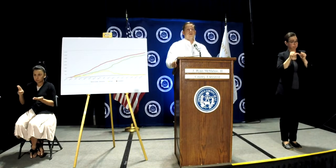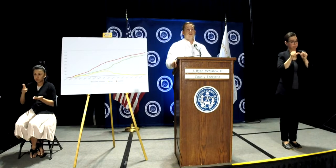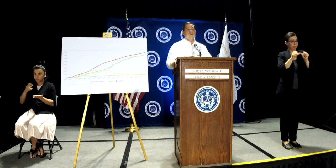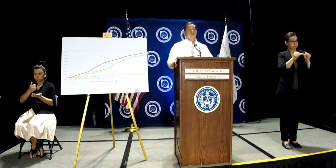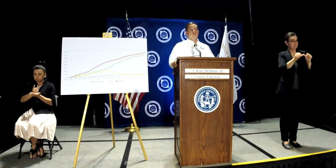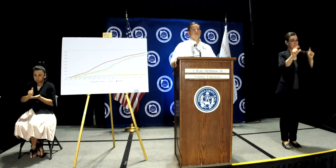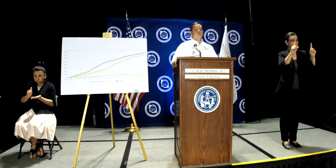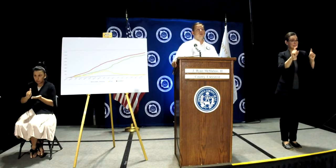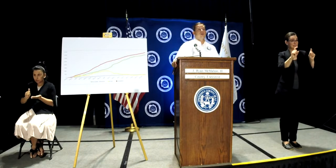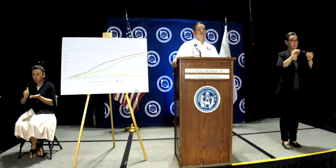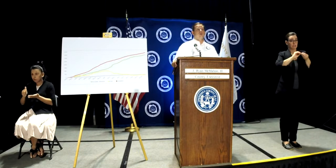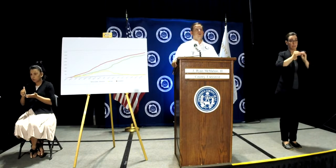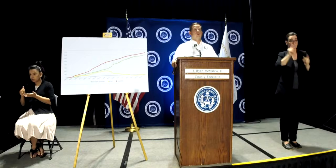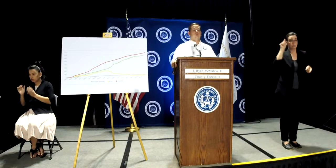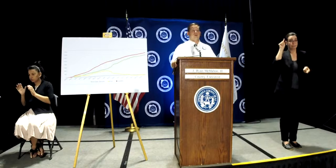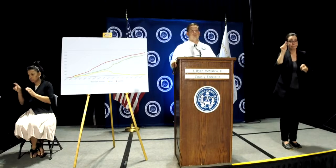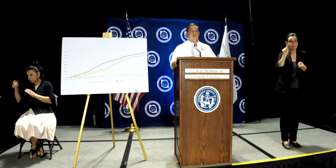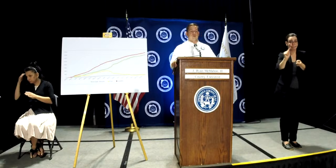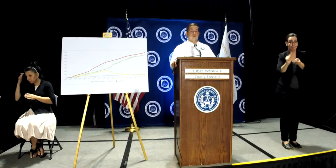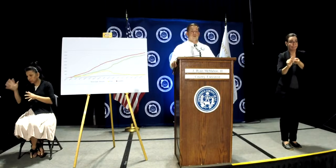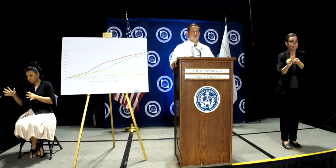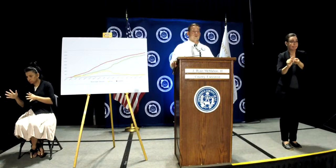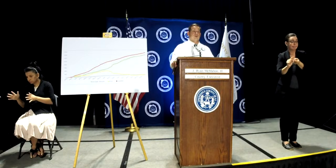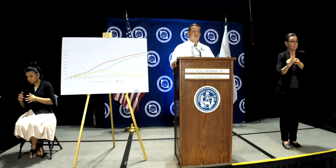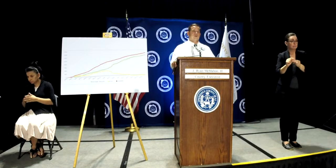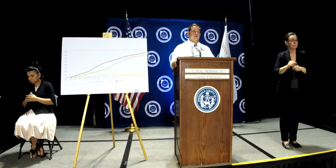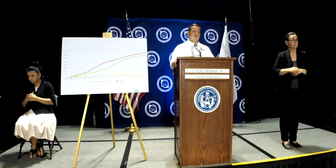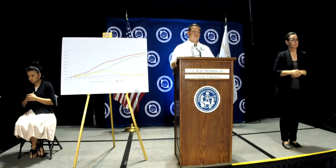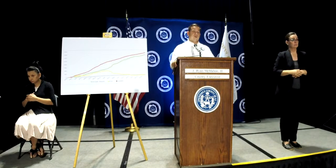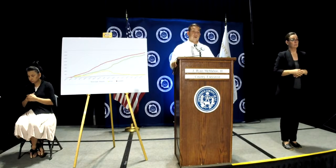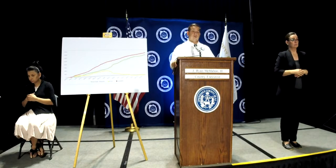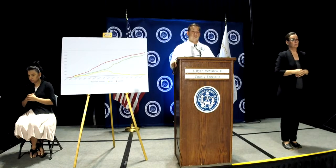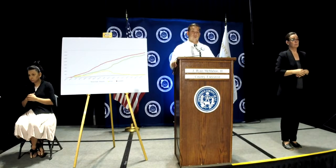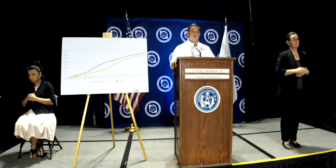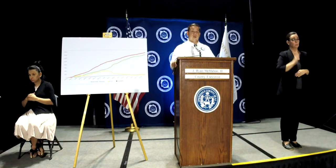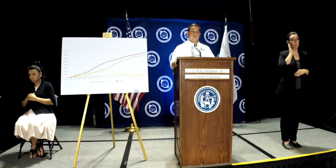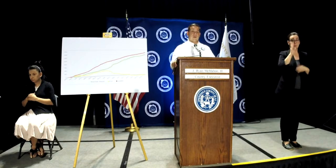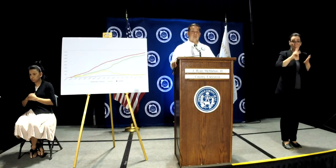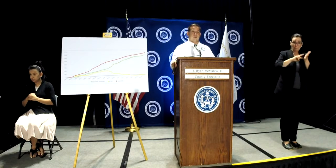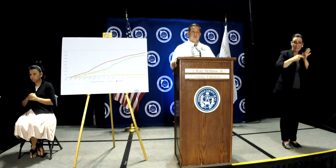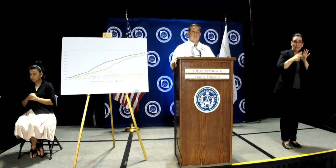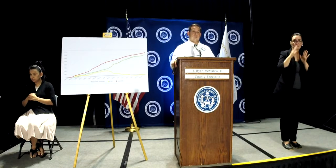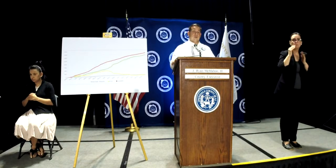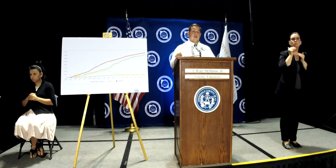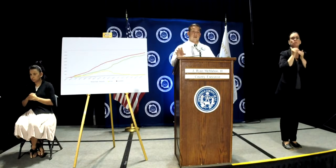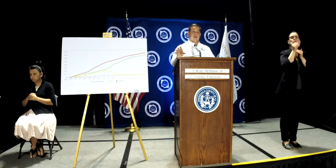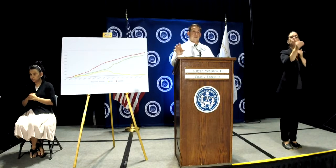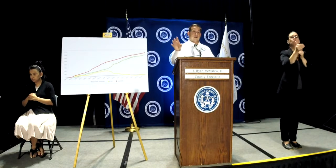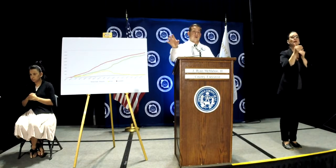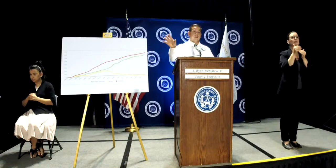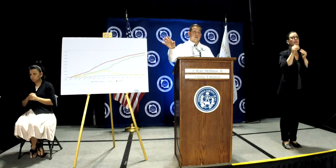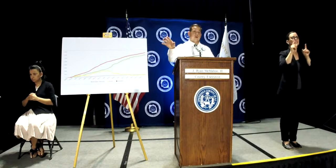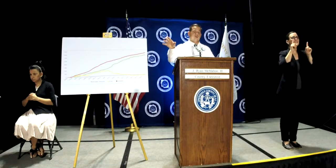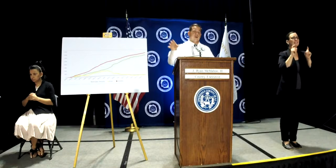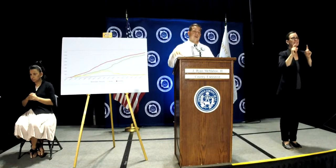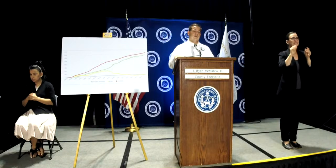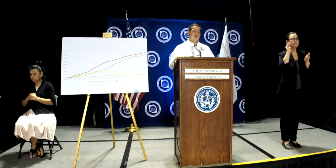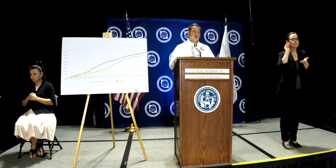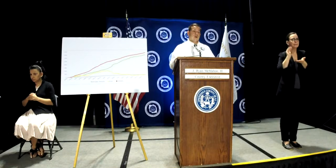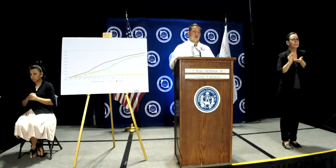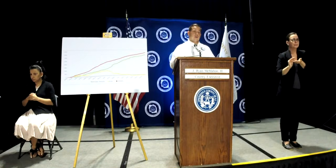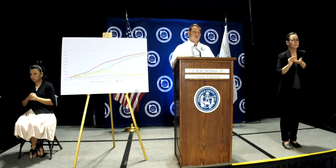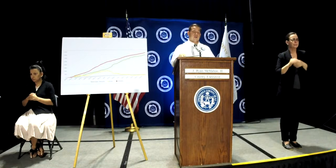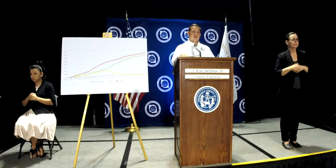Well, we think that there's resources still at the federal level that have not been dedicated, already in the CARES